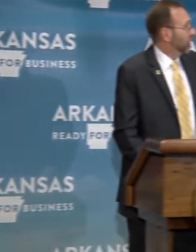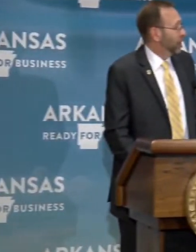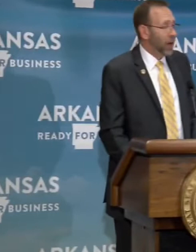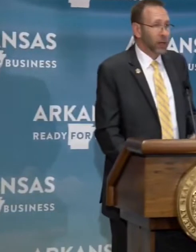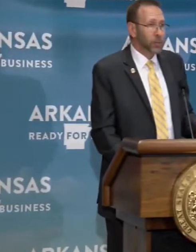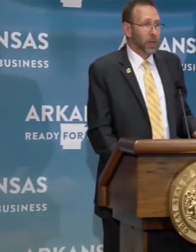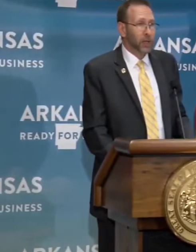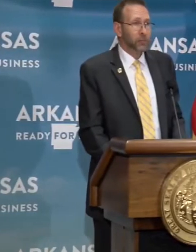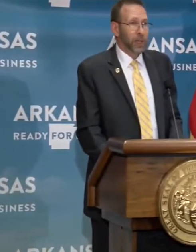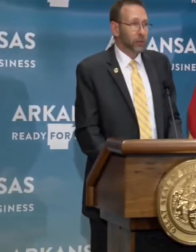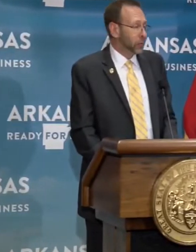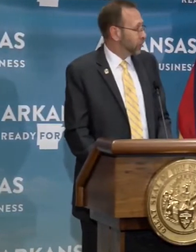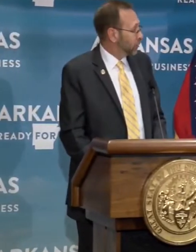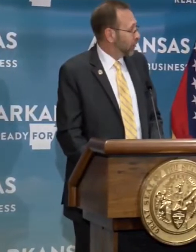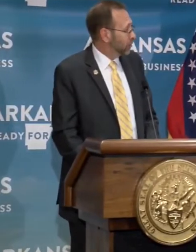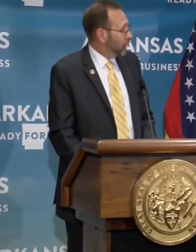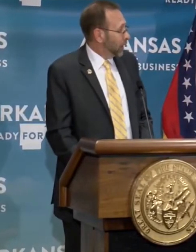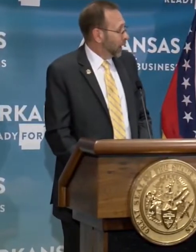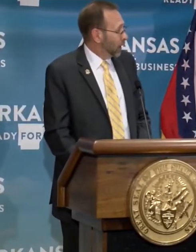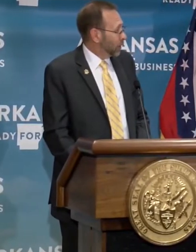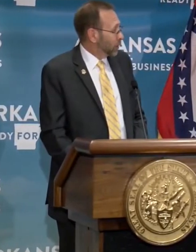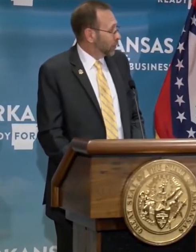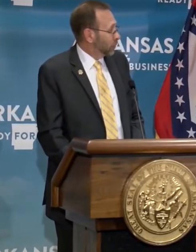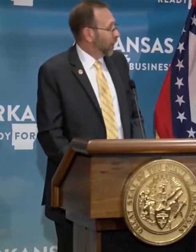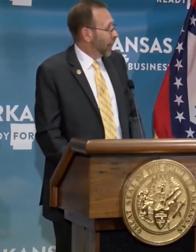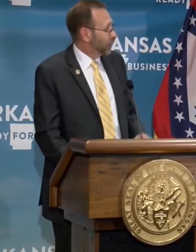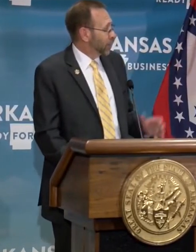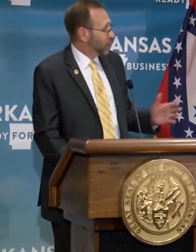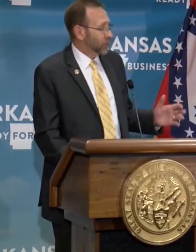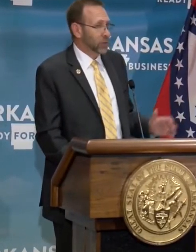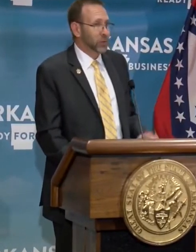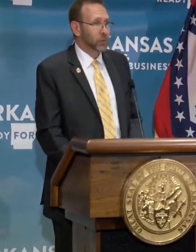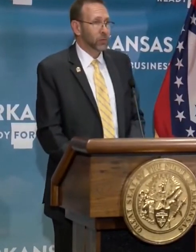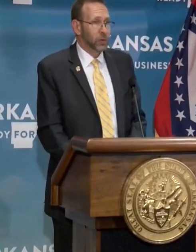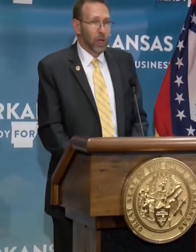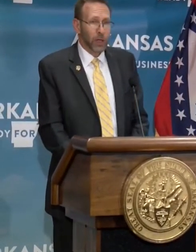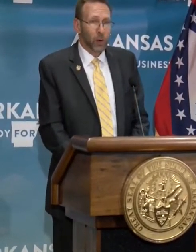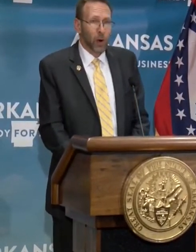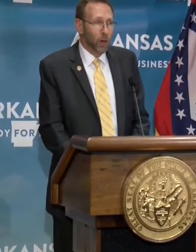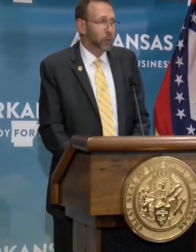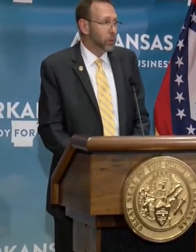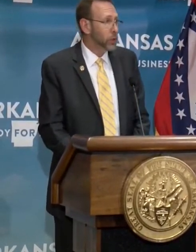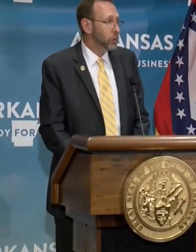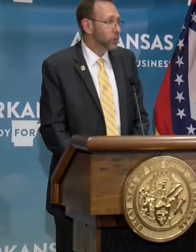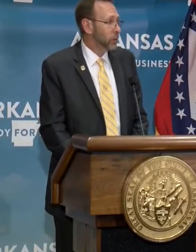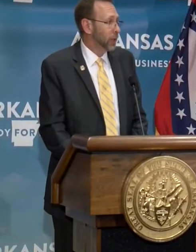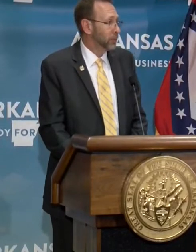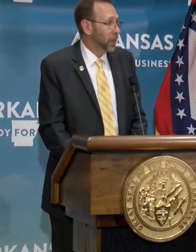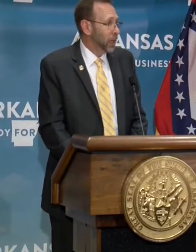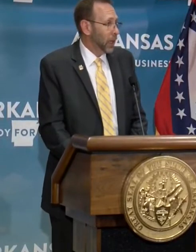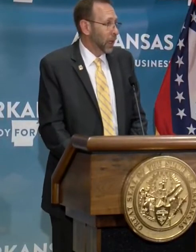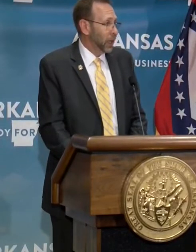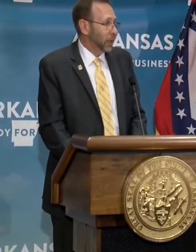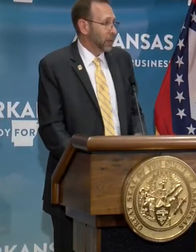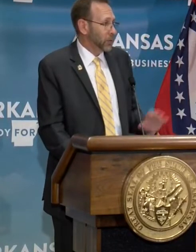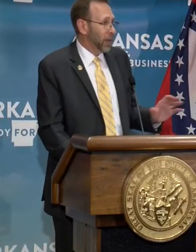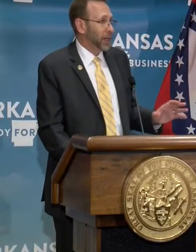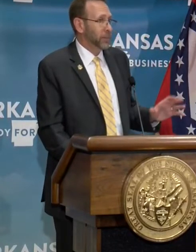of hospitalized patients survive, and this is I know hard news.